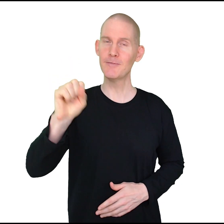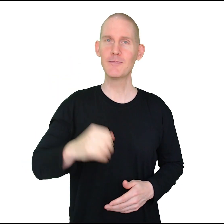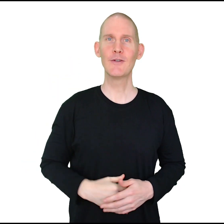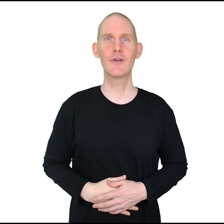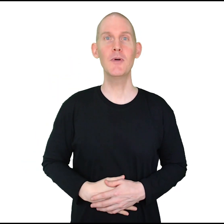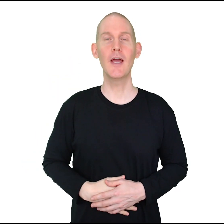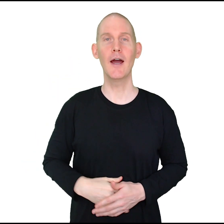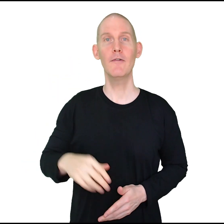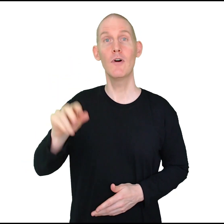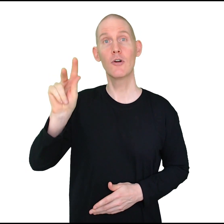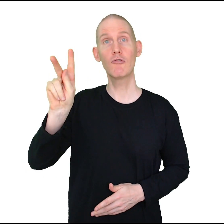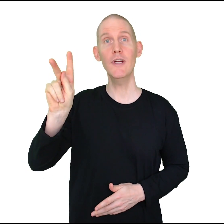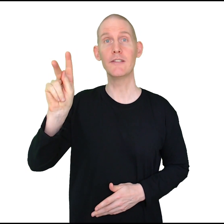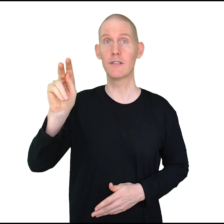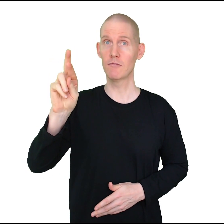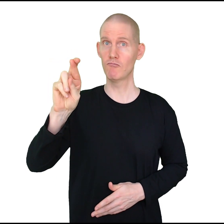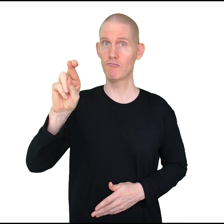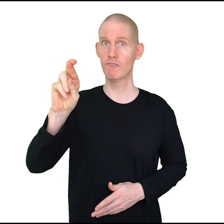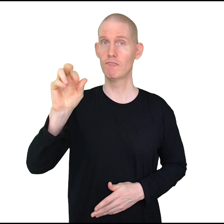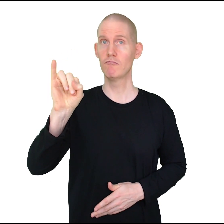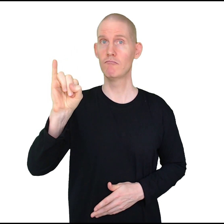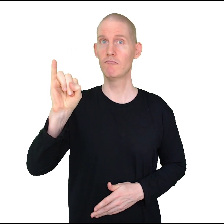So we have KRIS.